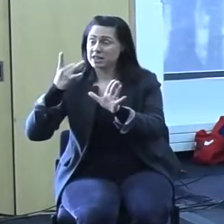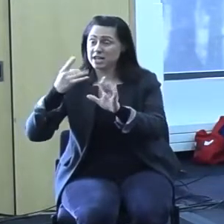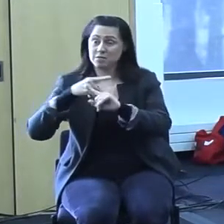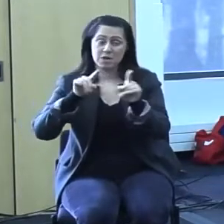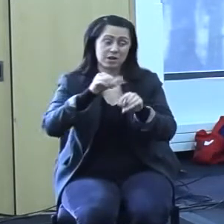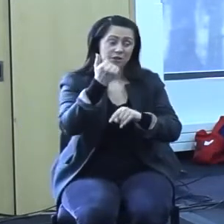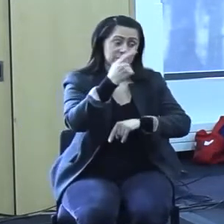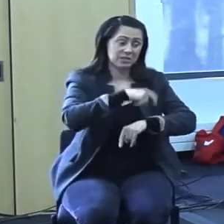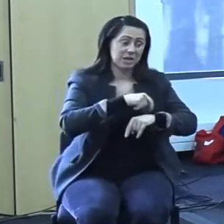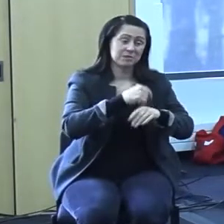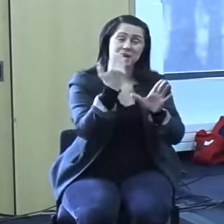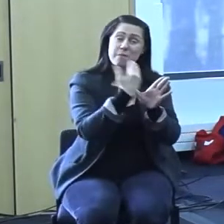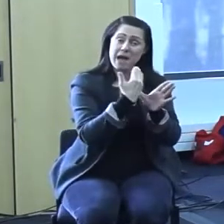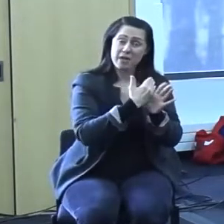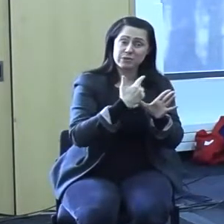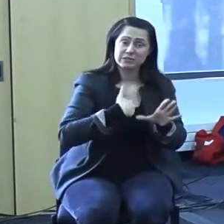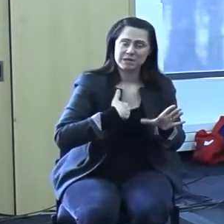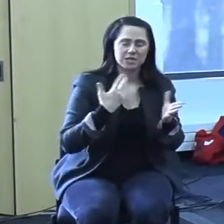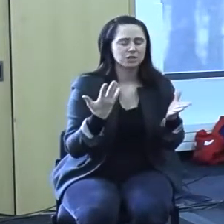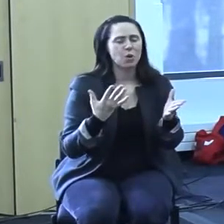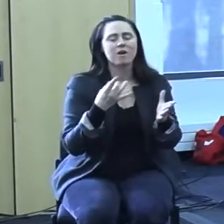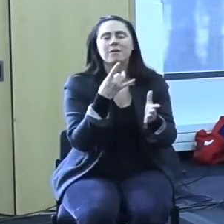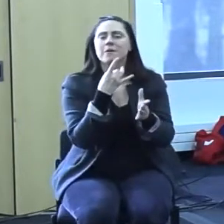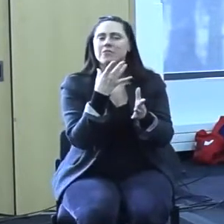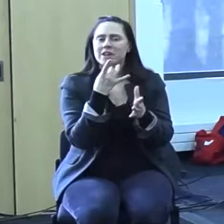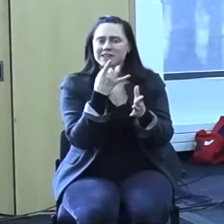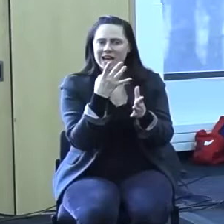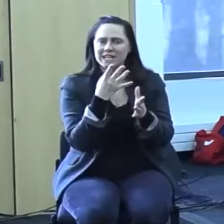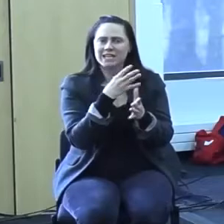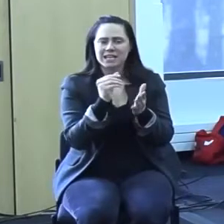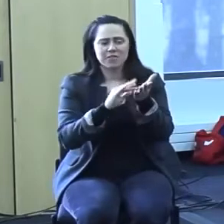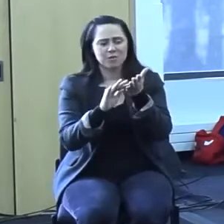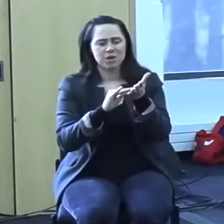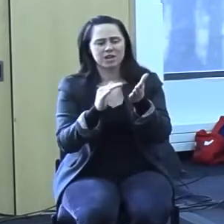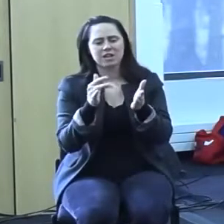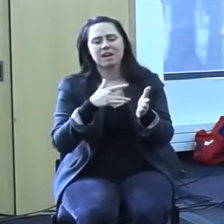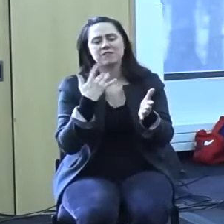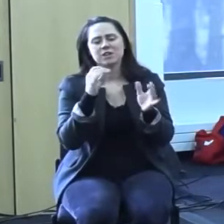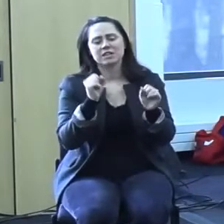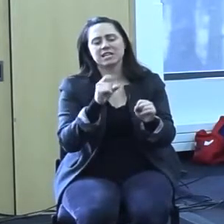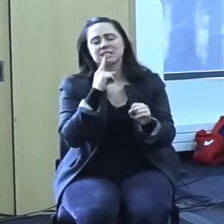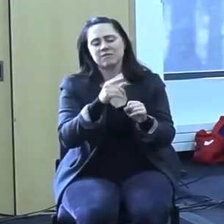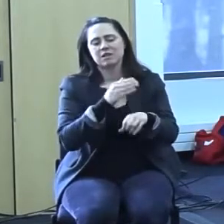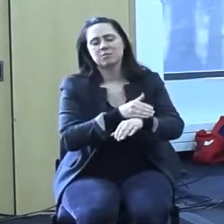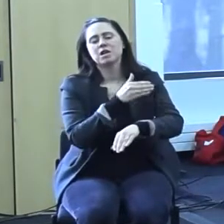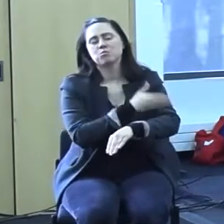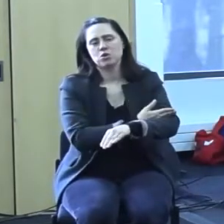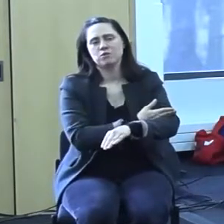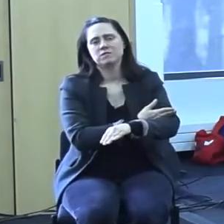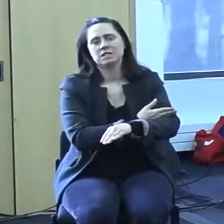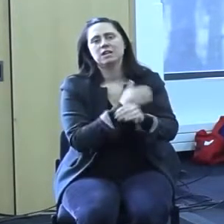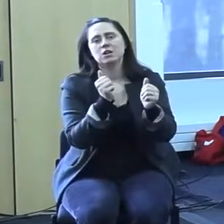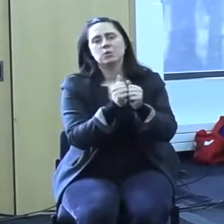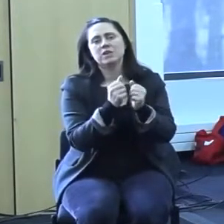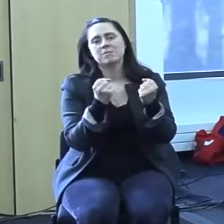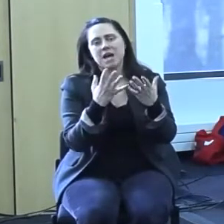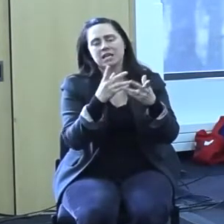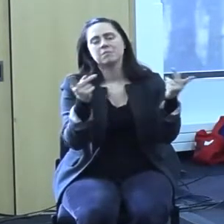light actually bothers me. So the lighting and the Braille, I feel like can definitely be improved in many